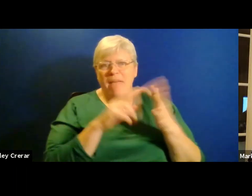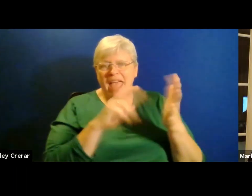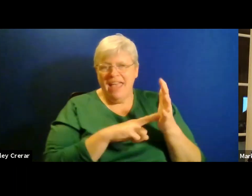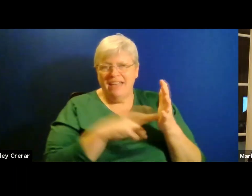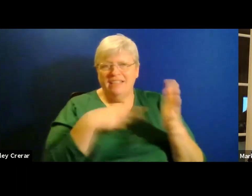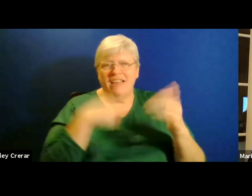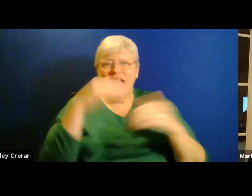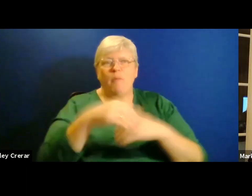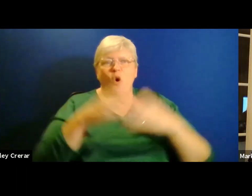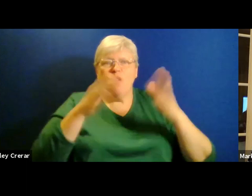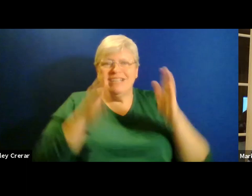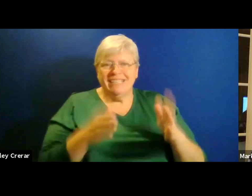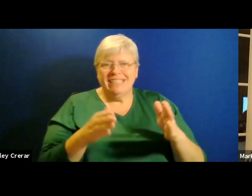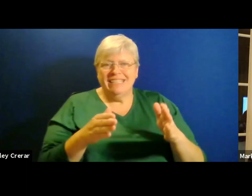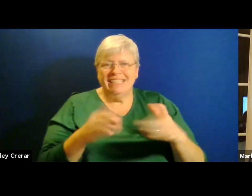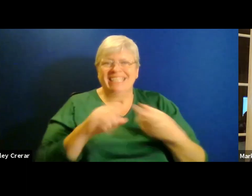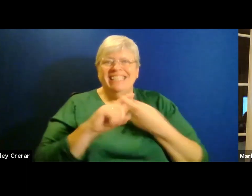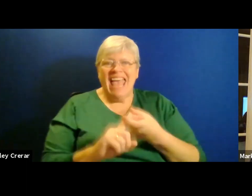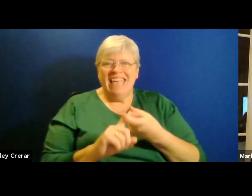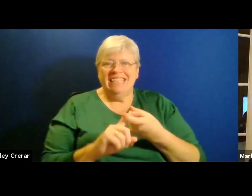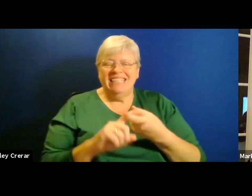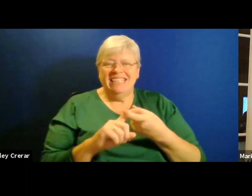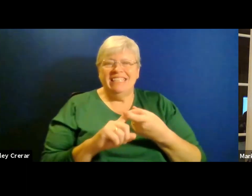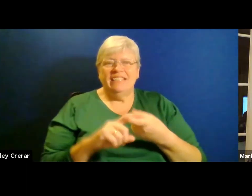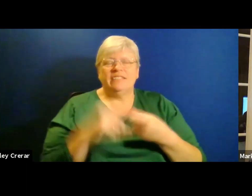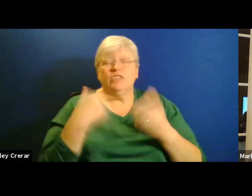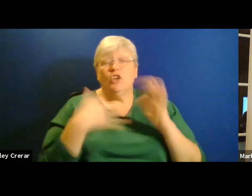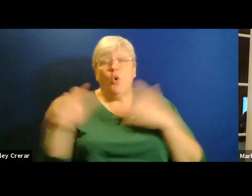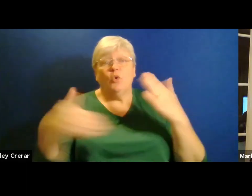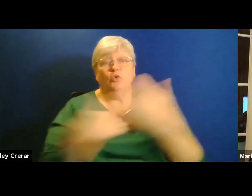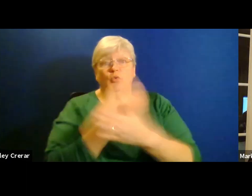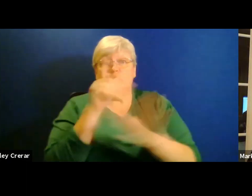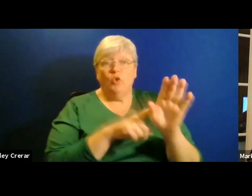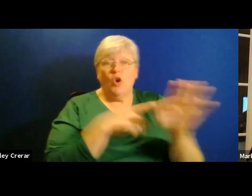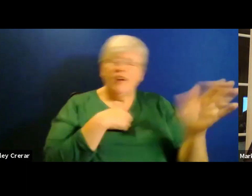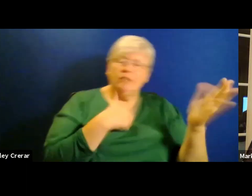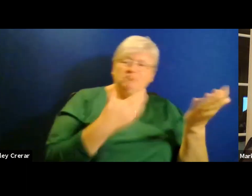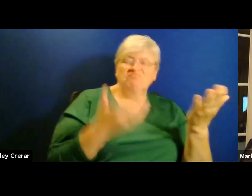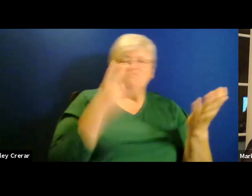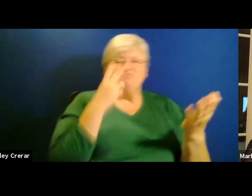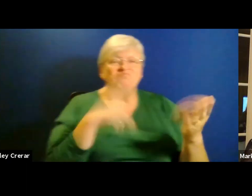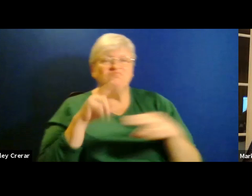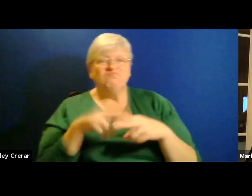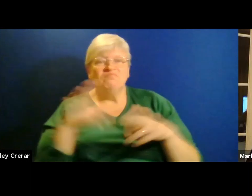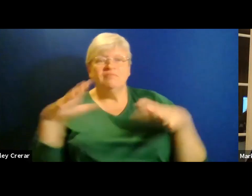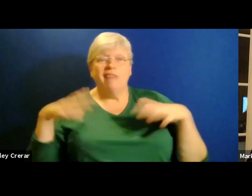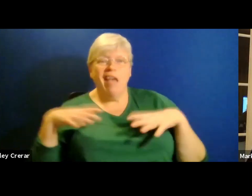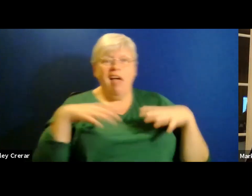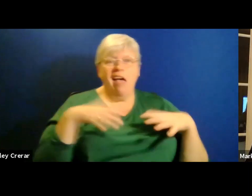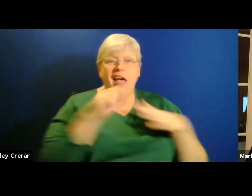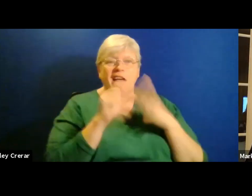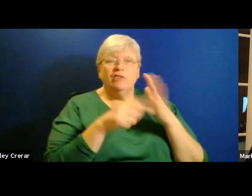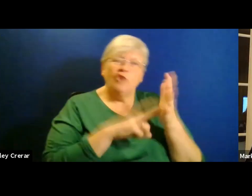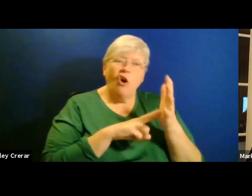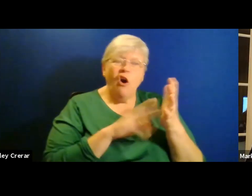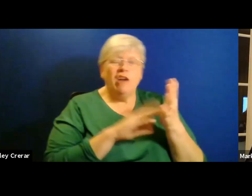Set Bliss. I go to Manhattan, old-fashioned in hand, to hang out with Don and Megan, Roger